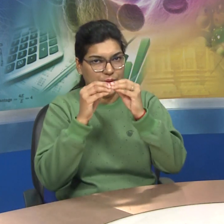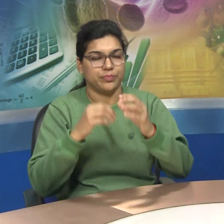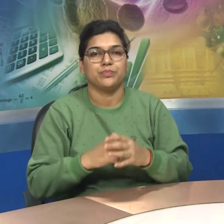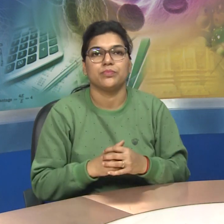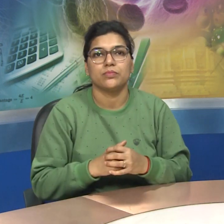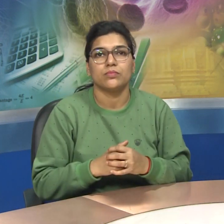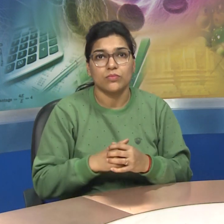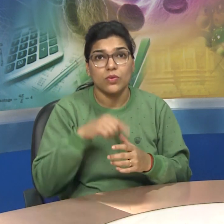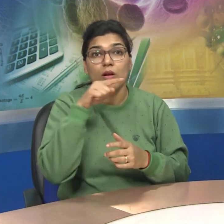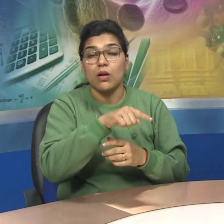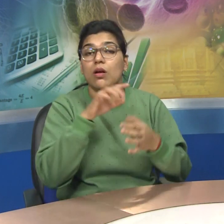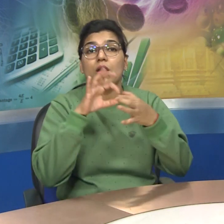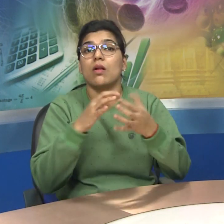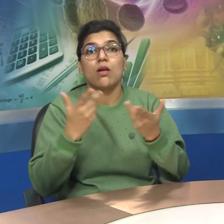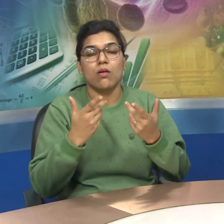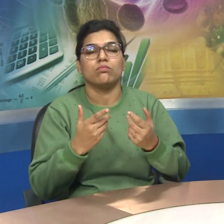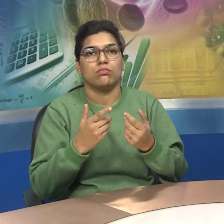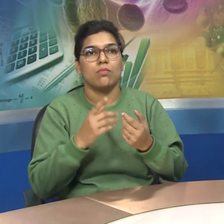This is the B part.